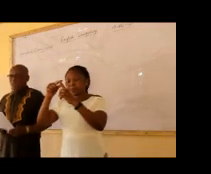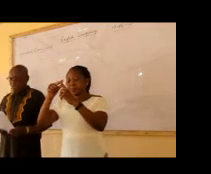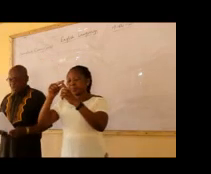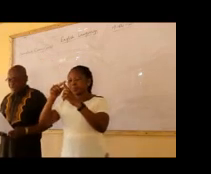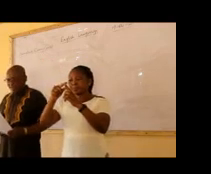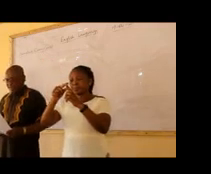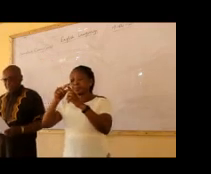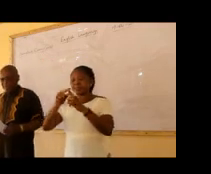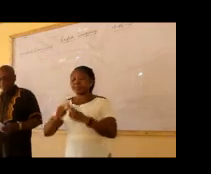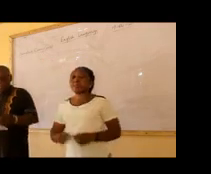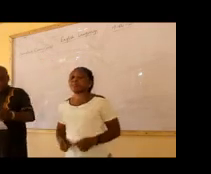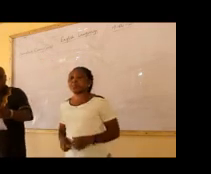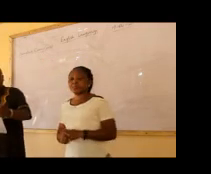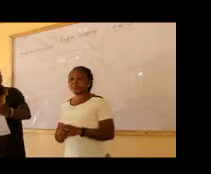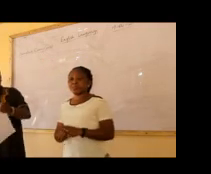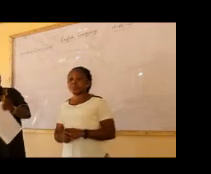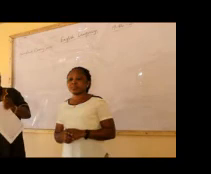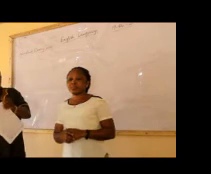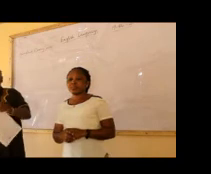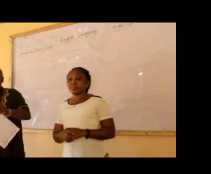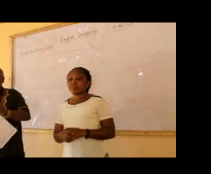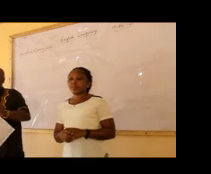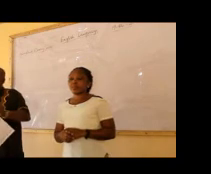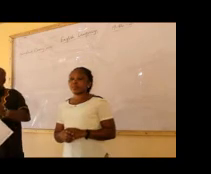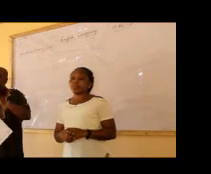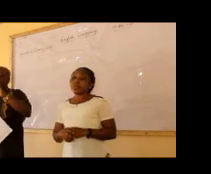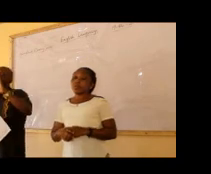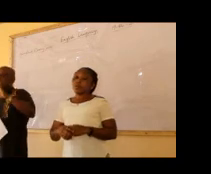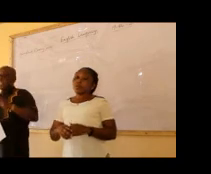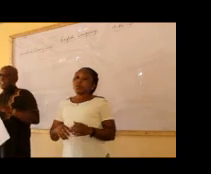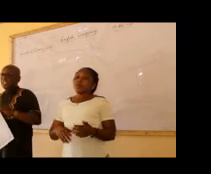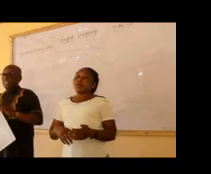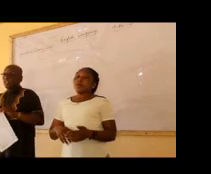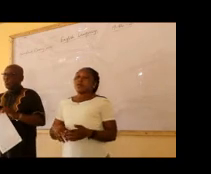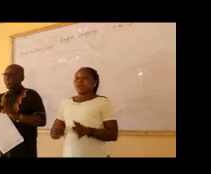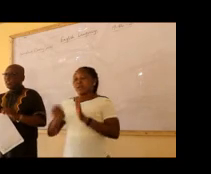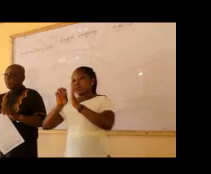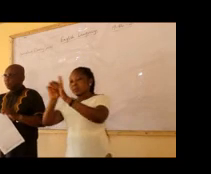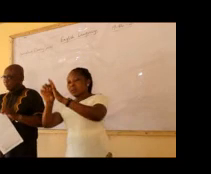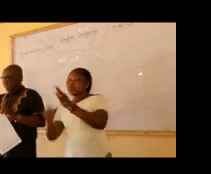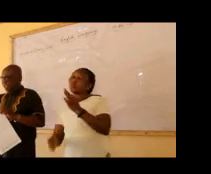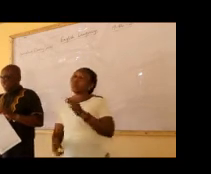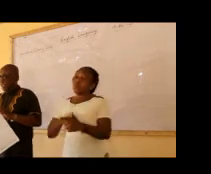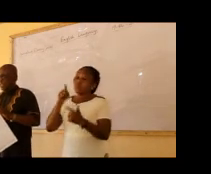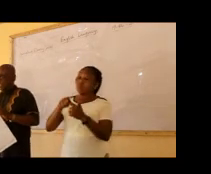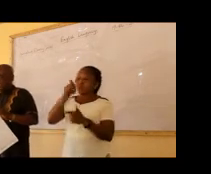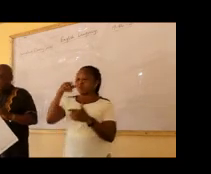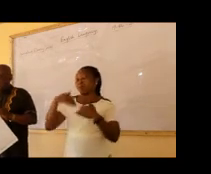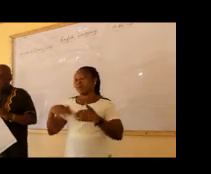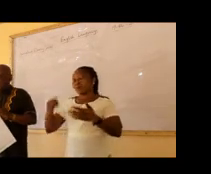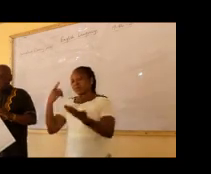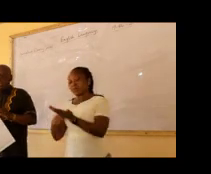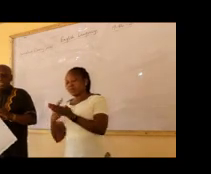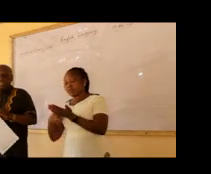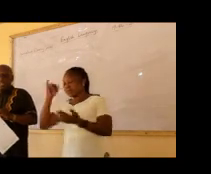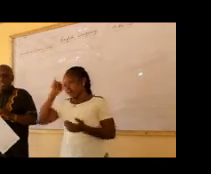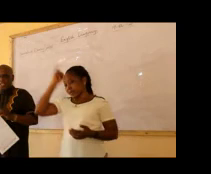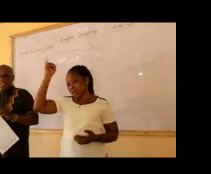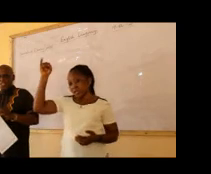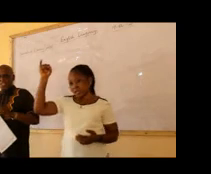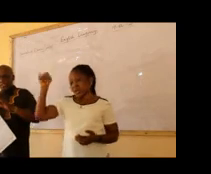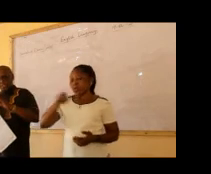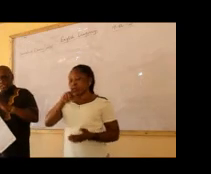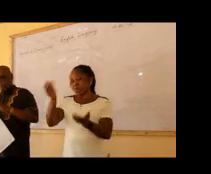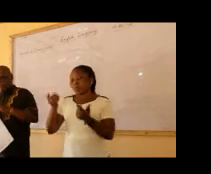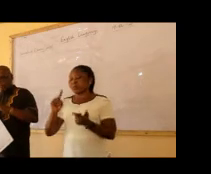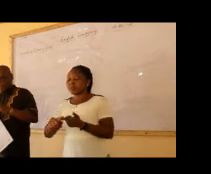transitional words. Something like when you have discussed an idea and you want to start another idea, you